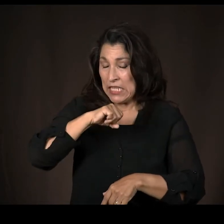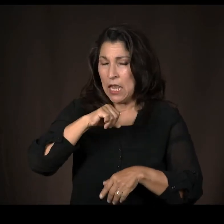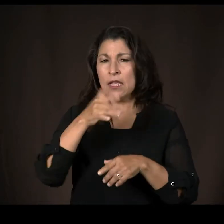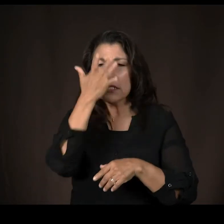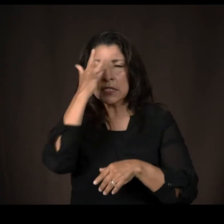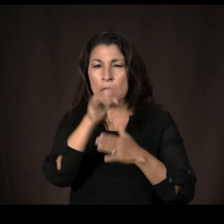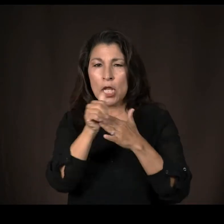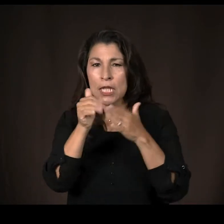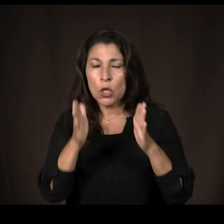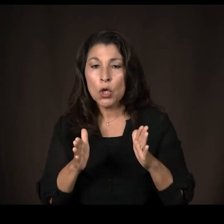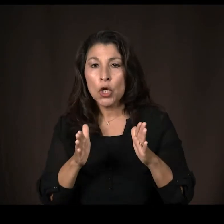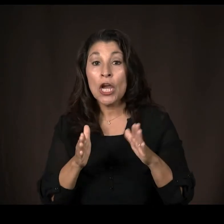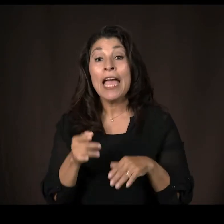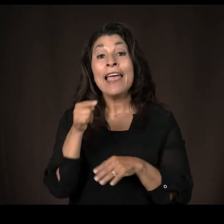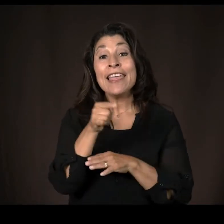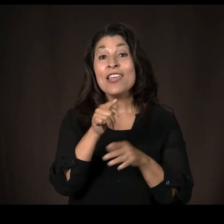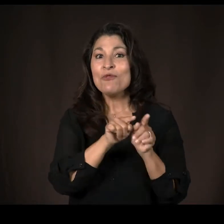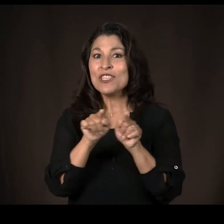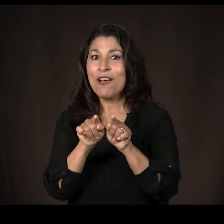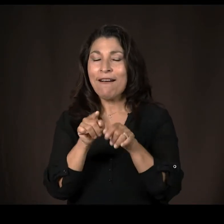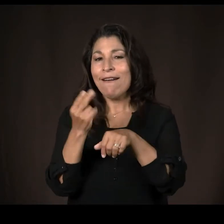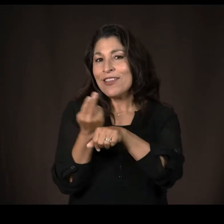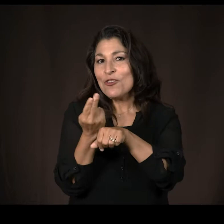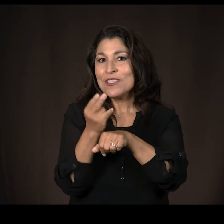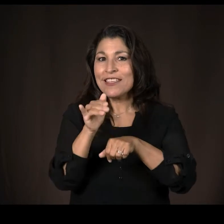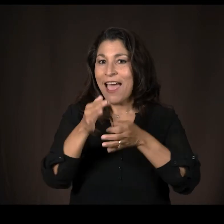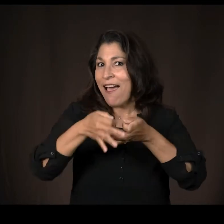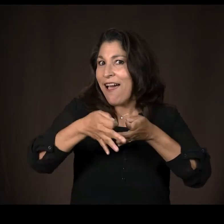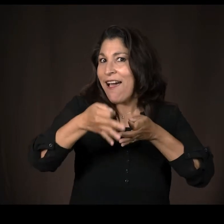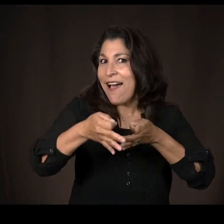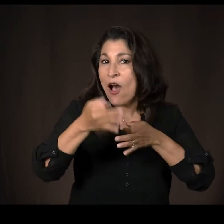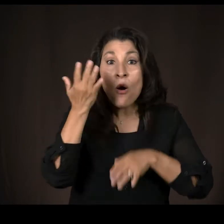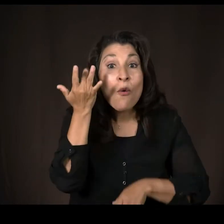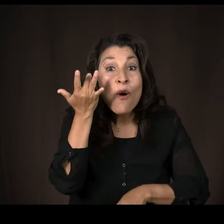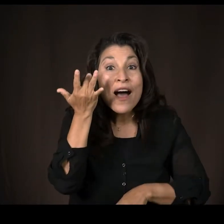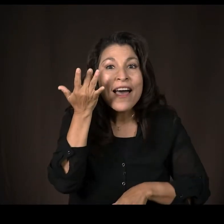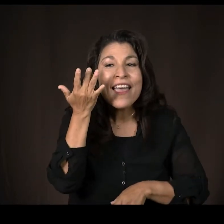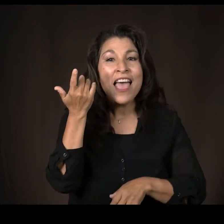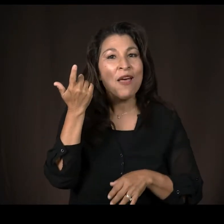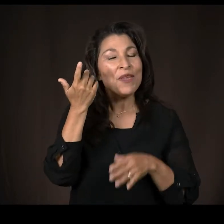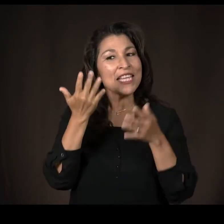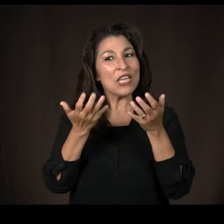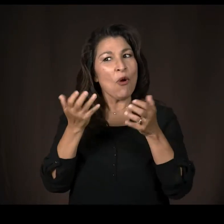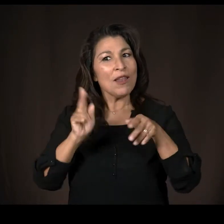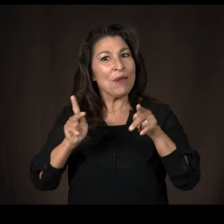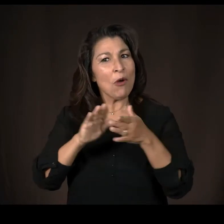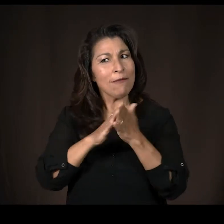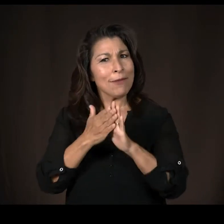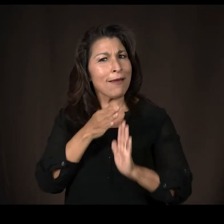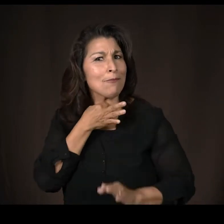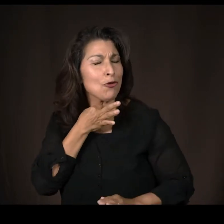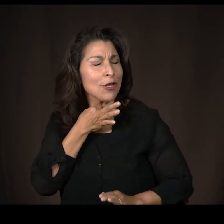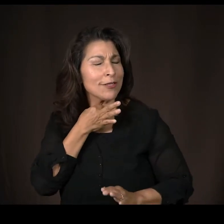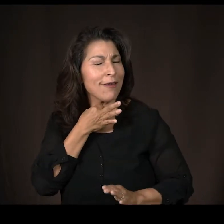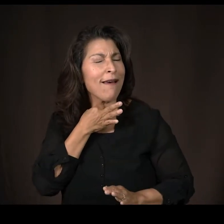smart leader, he was also using this delay to build curiosity. Now follow me on